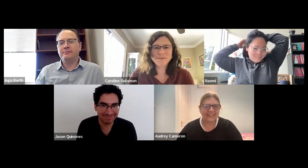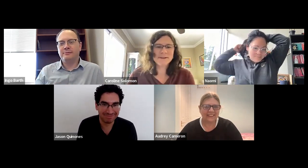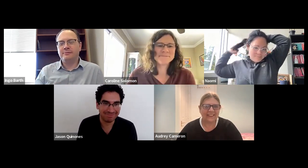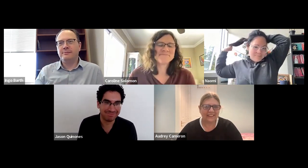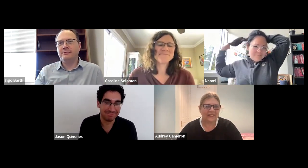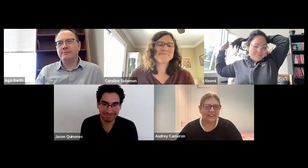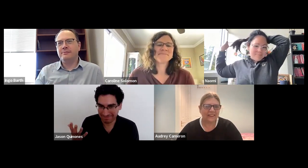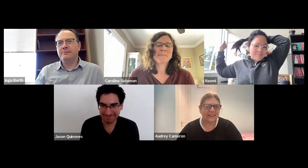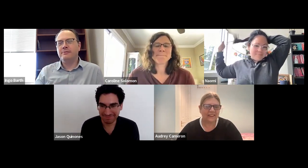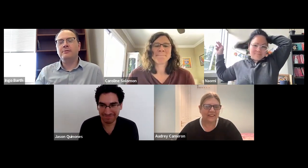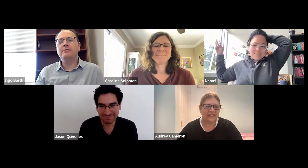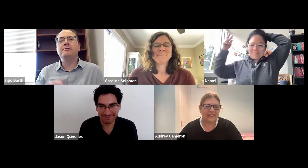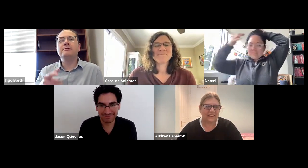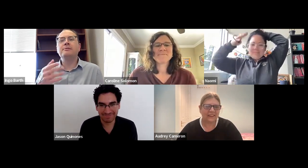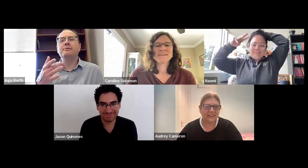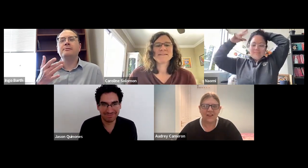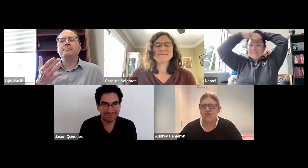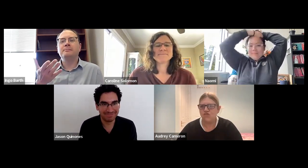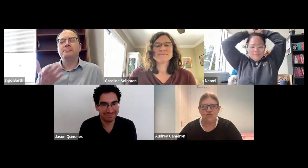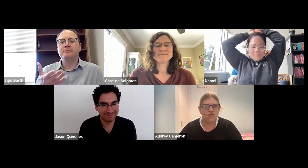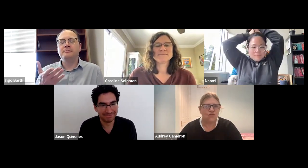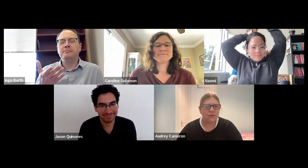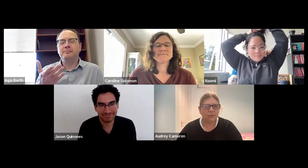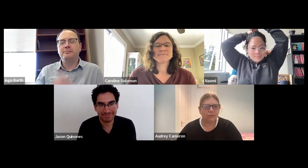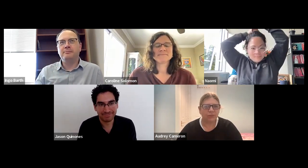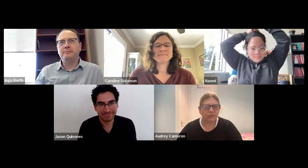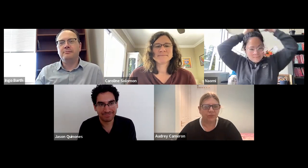math-based, something physics-based. Okay.